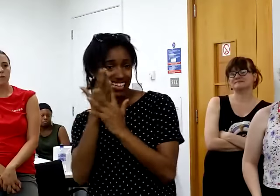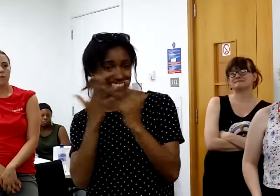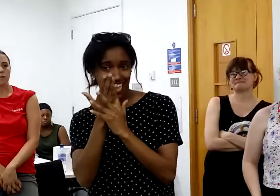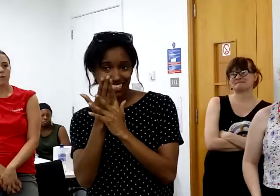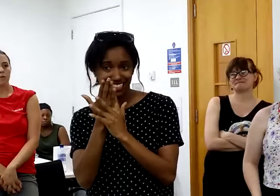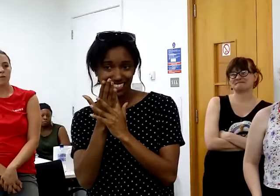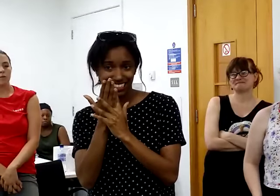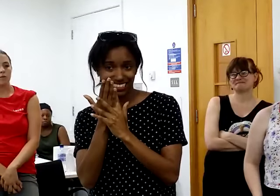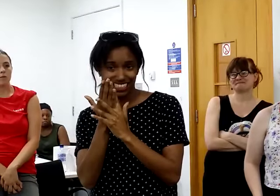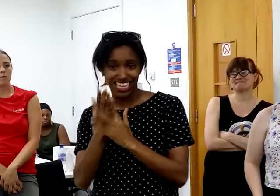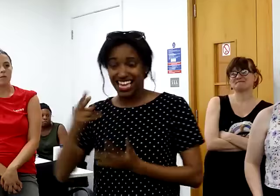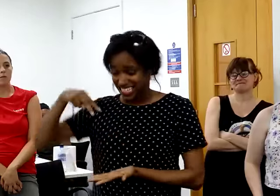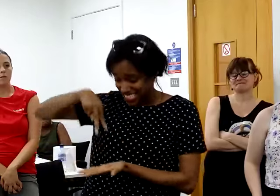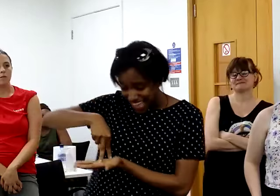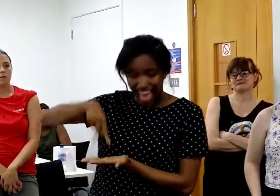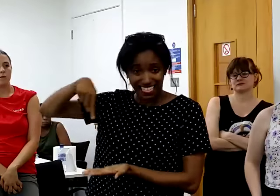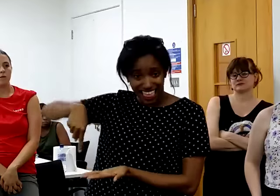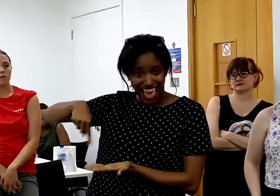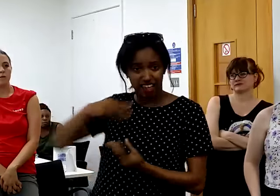and accessible information.